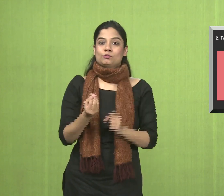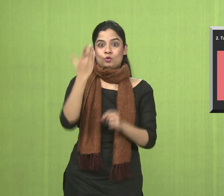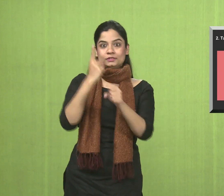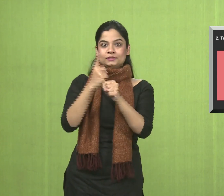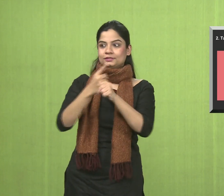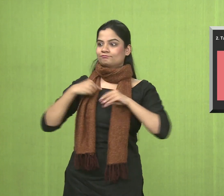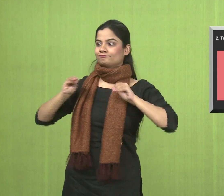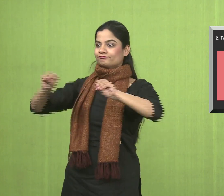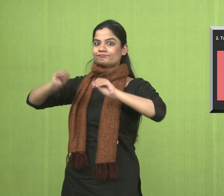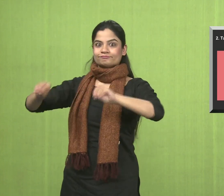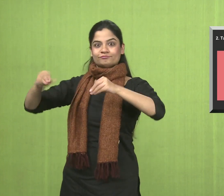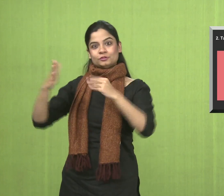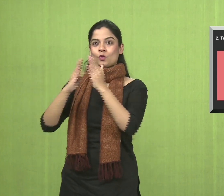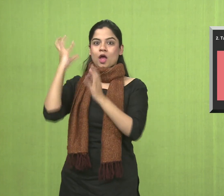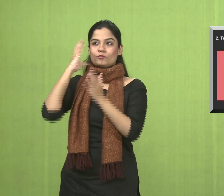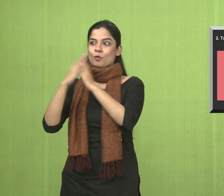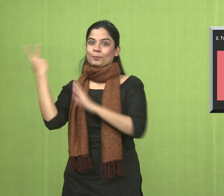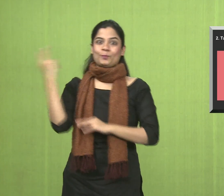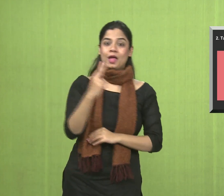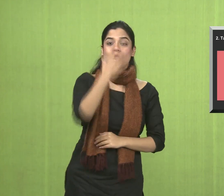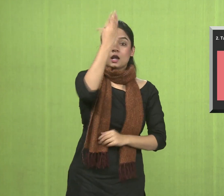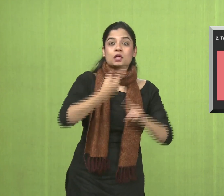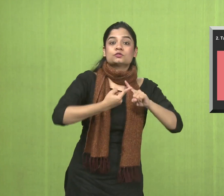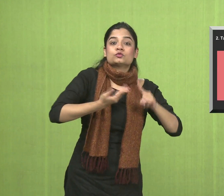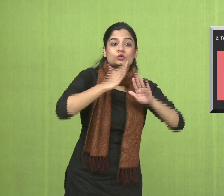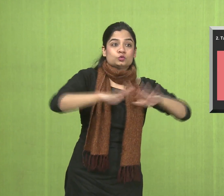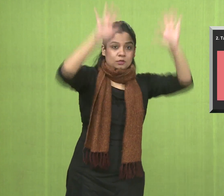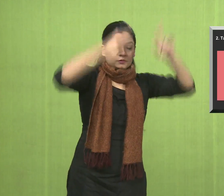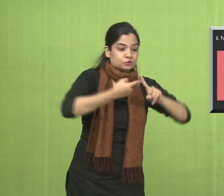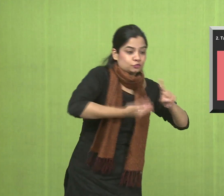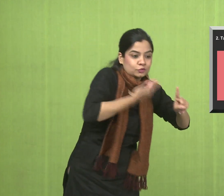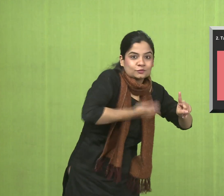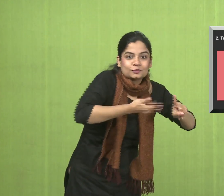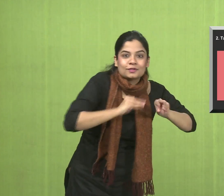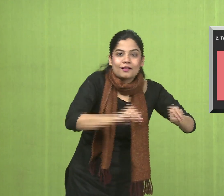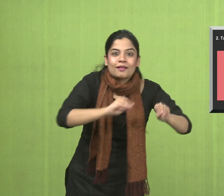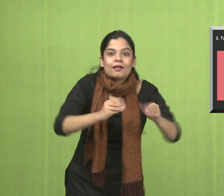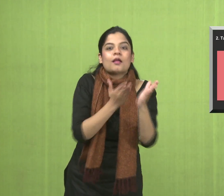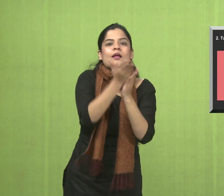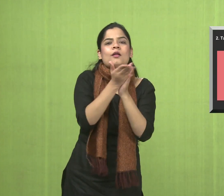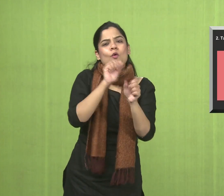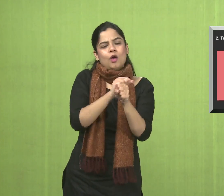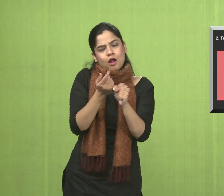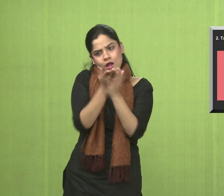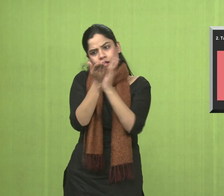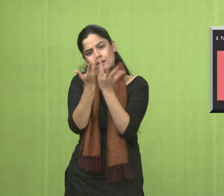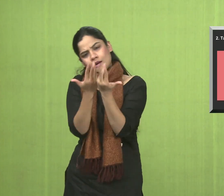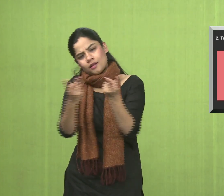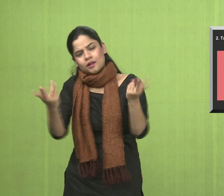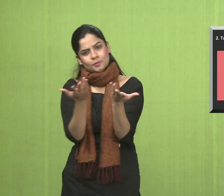For example, in the morning you are a teacher and in the afternoon you go back. In the evening you go for tuitions. You can teach in tuitions and get